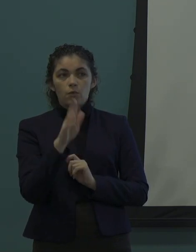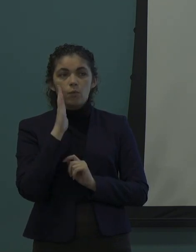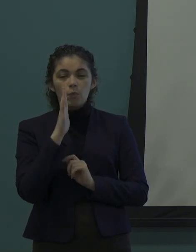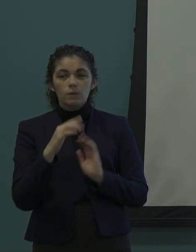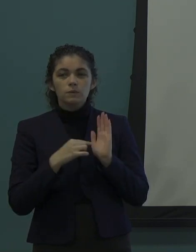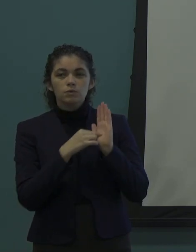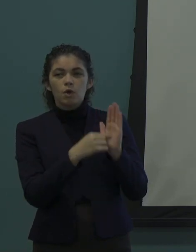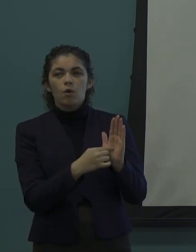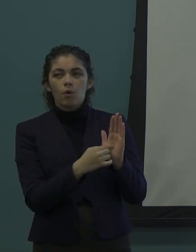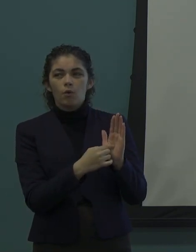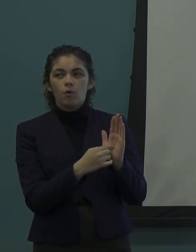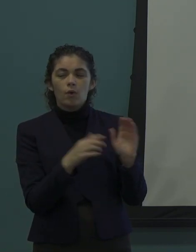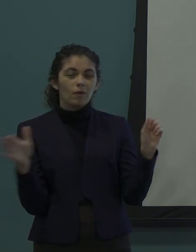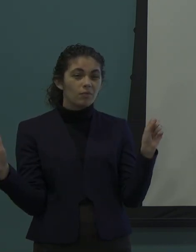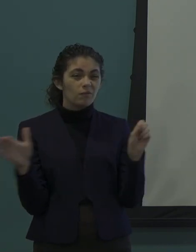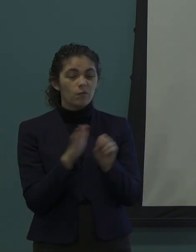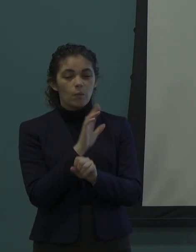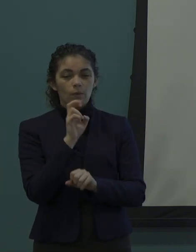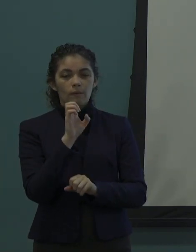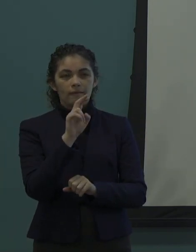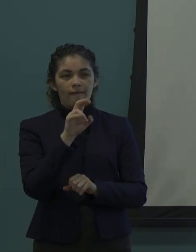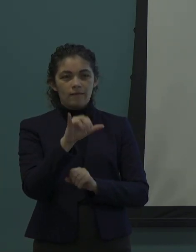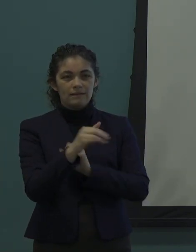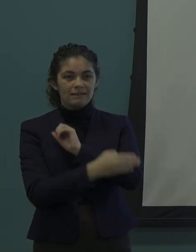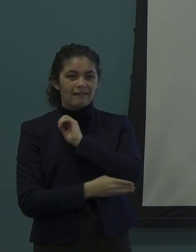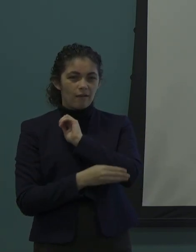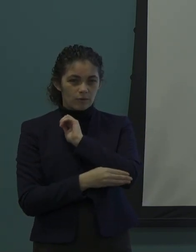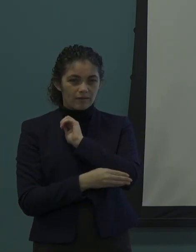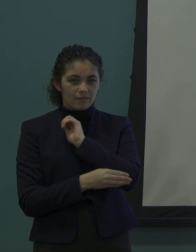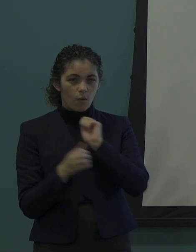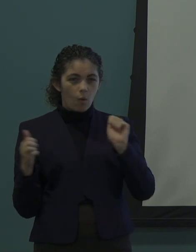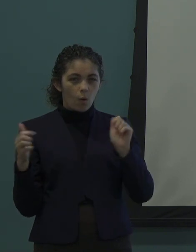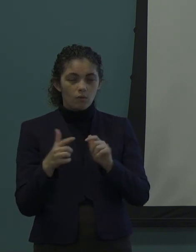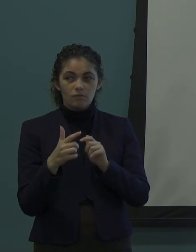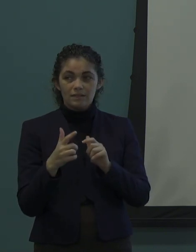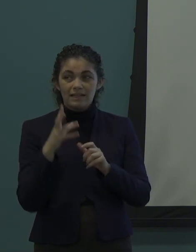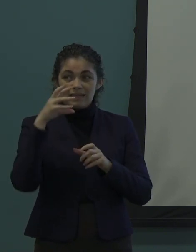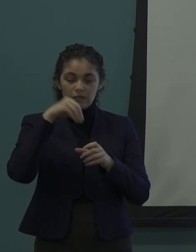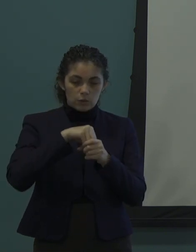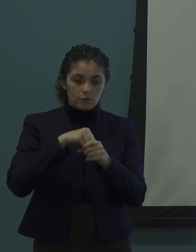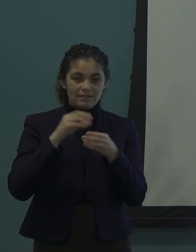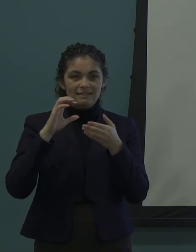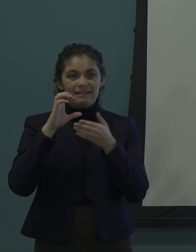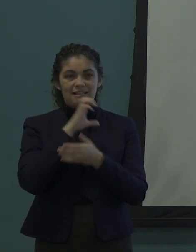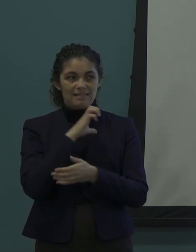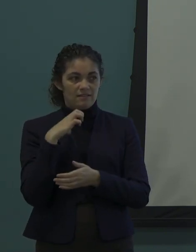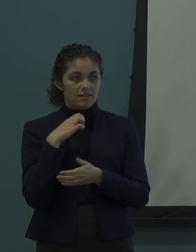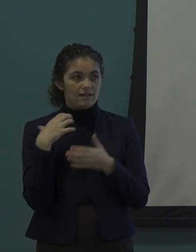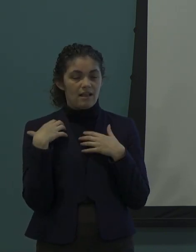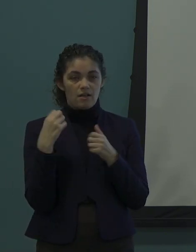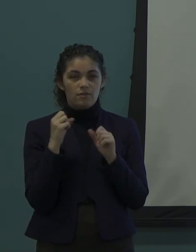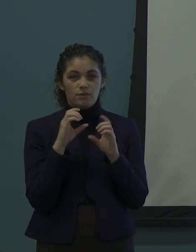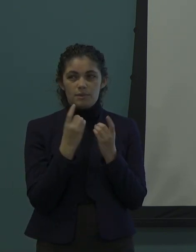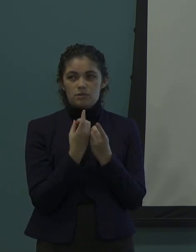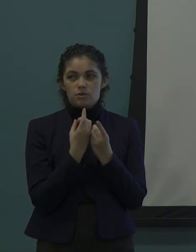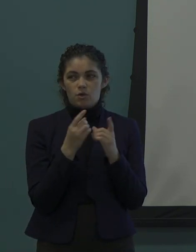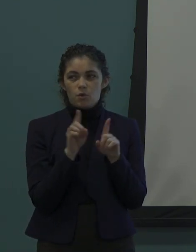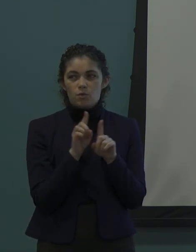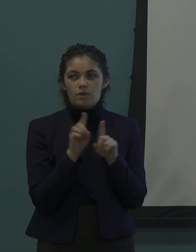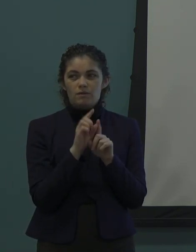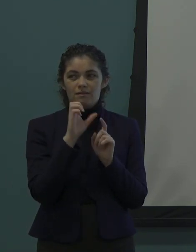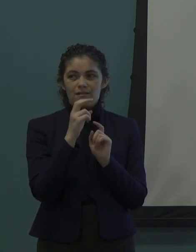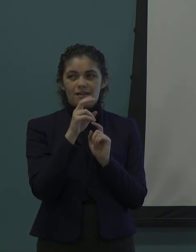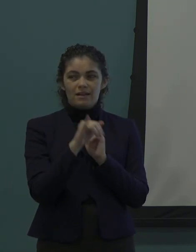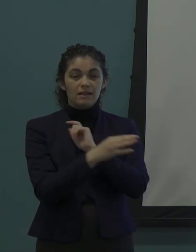are reflective of the entire county, Cuyahoga County, which includes the City of Cleveland Health Department work as well as the